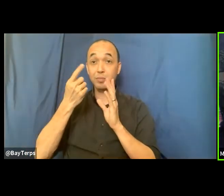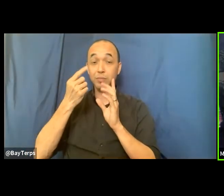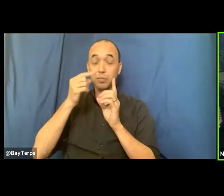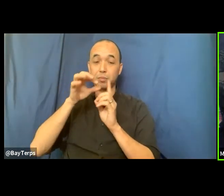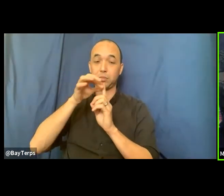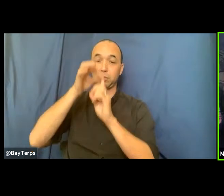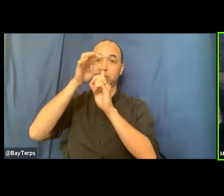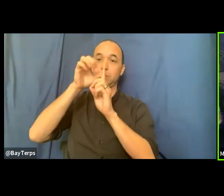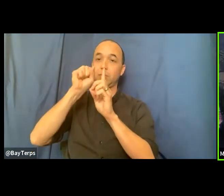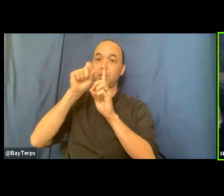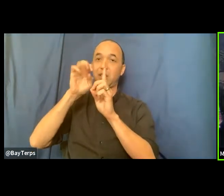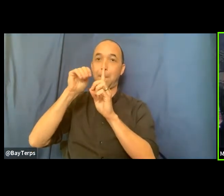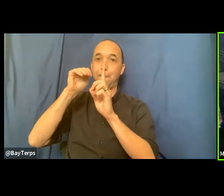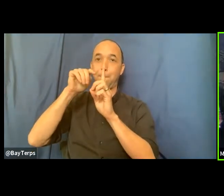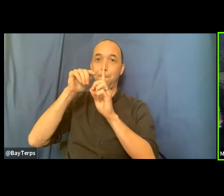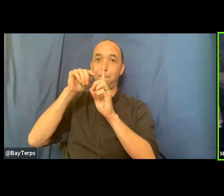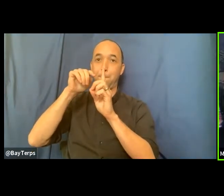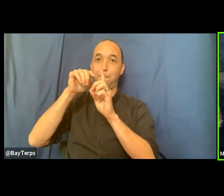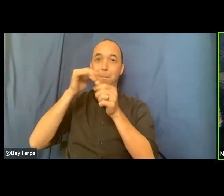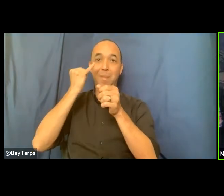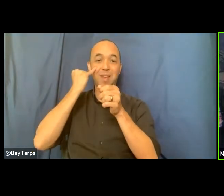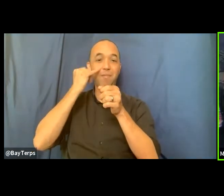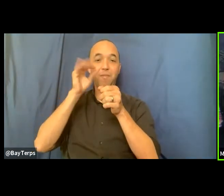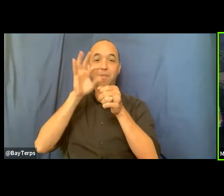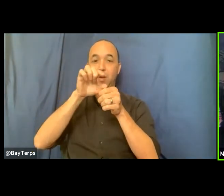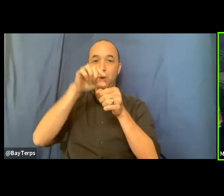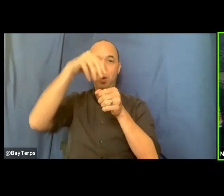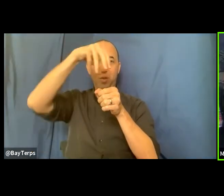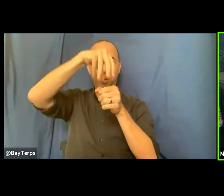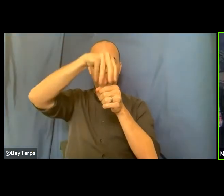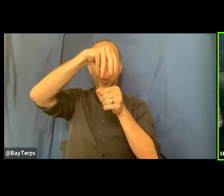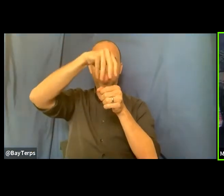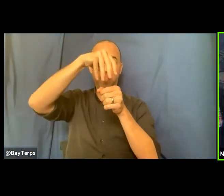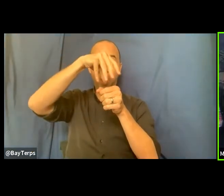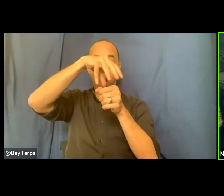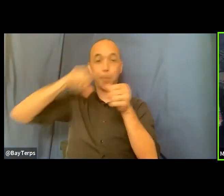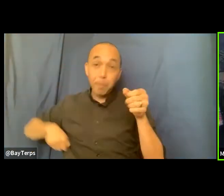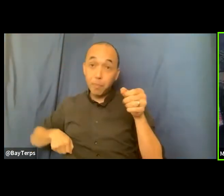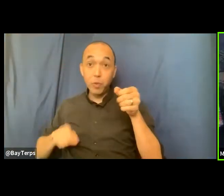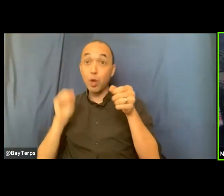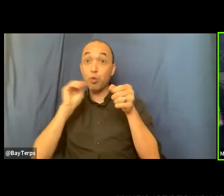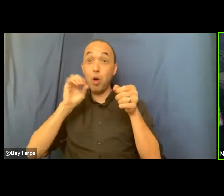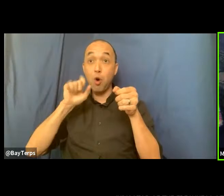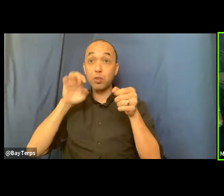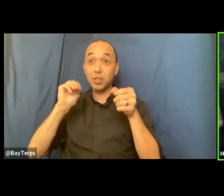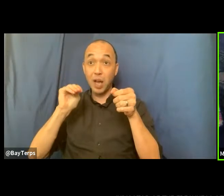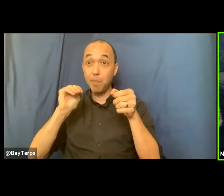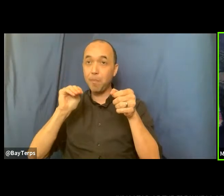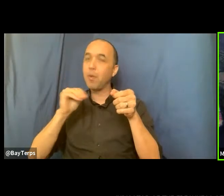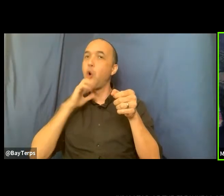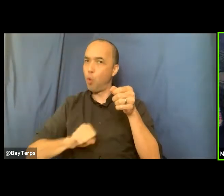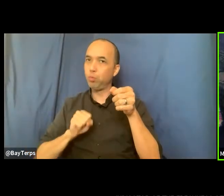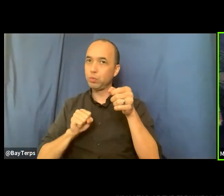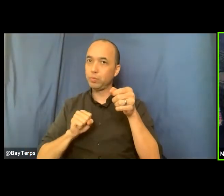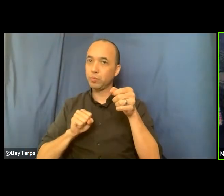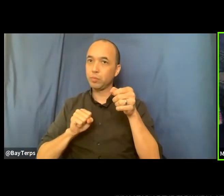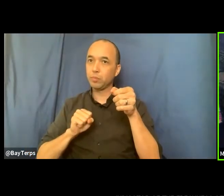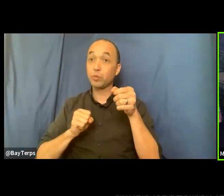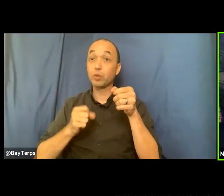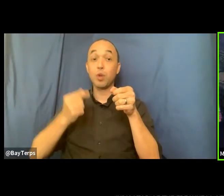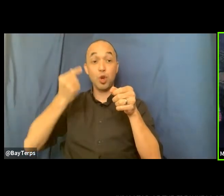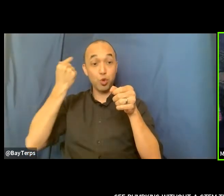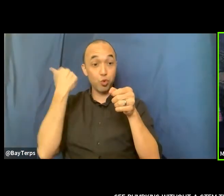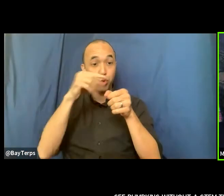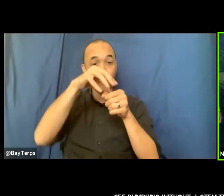without a stem, those are old. They've been manhandled. The greener the stem, the fresher the pumpkin is.